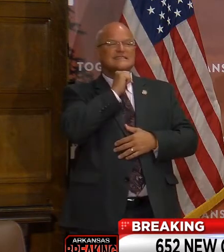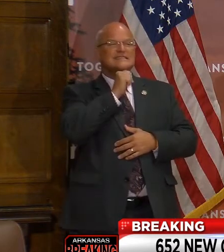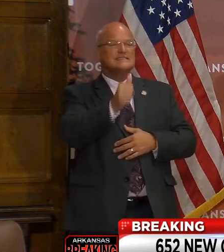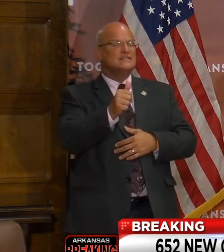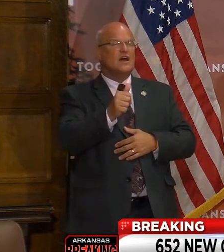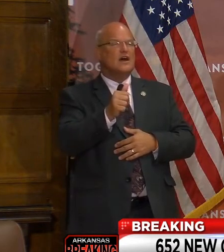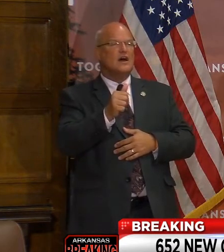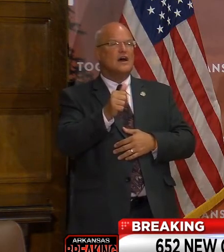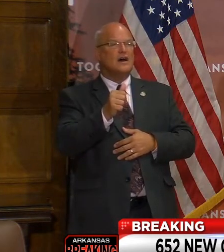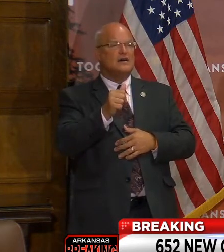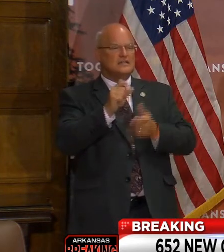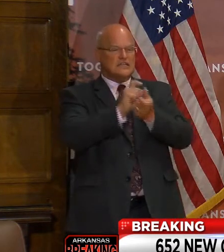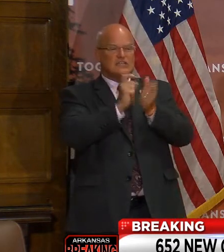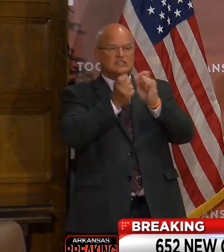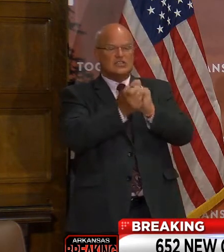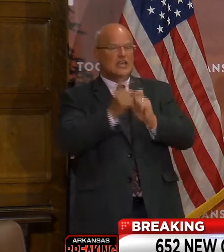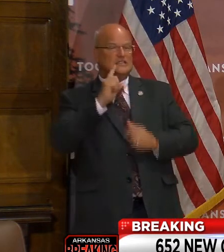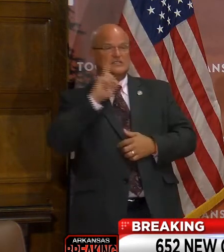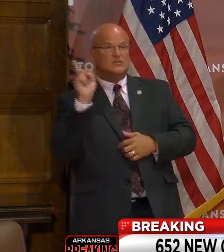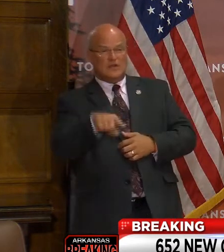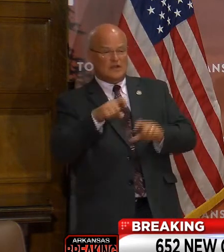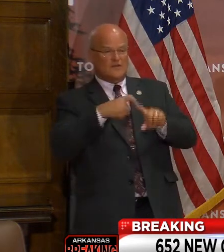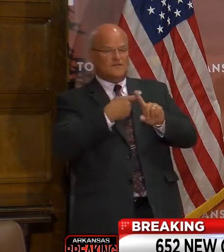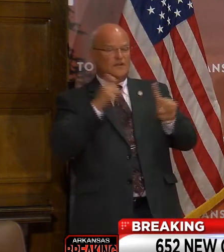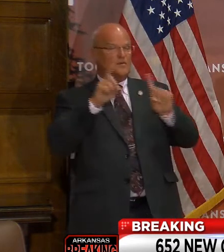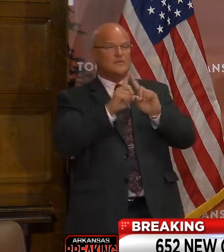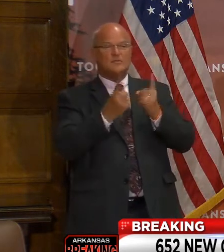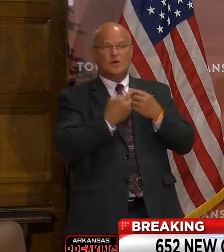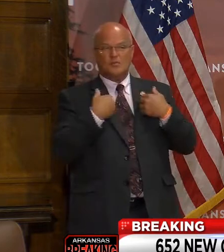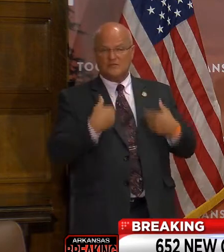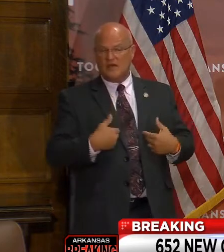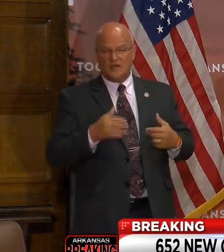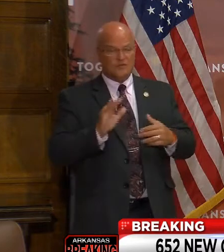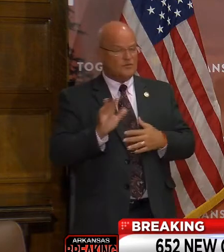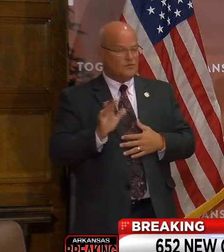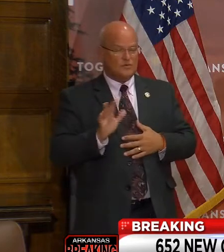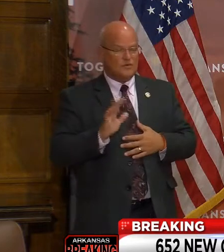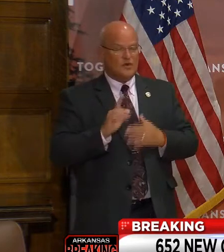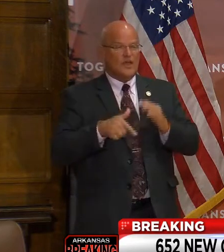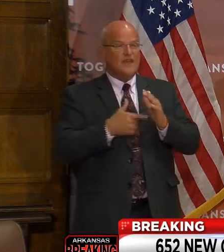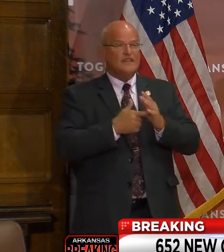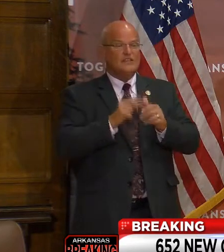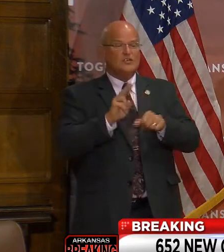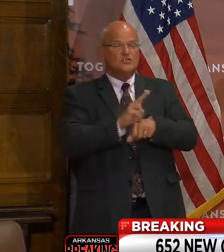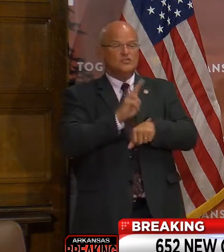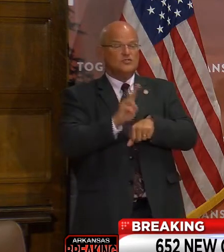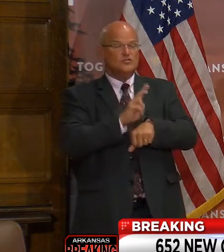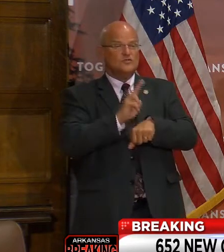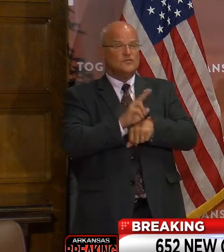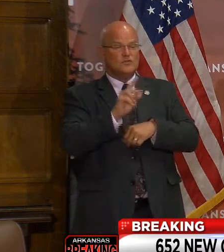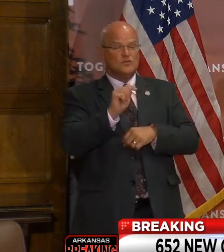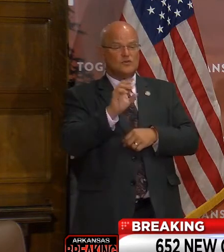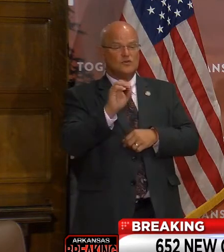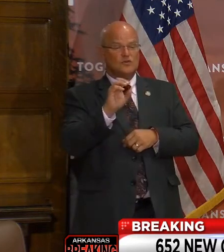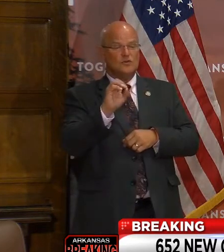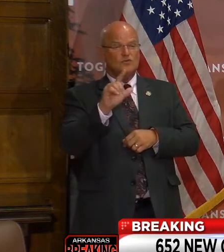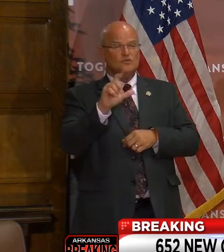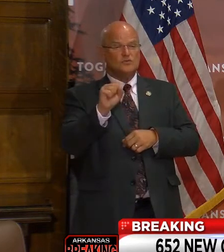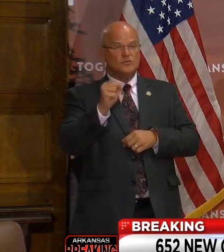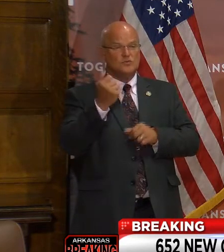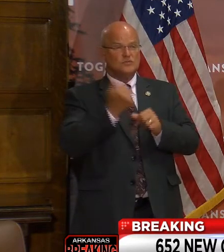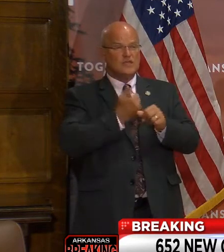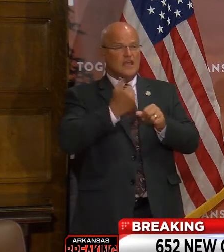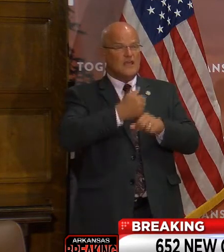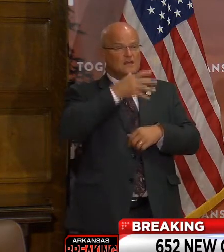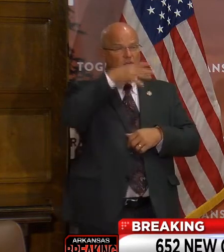to change the directives from the Department of Health. These are really useful tools that every parent